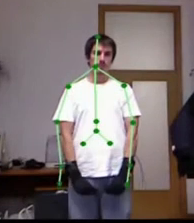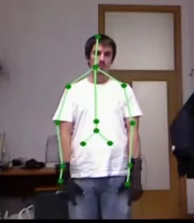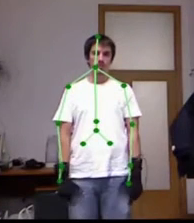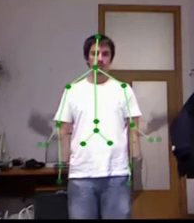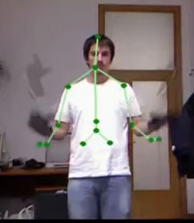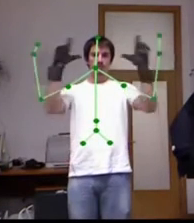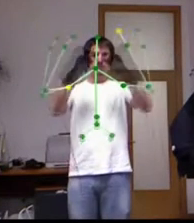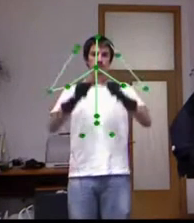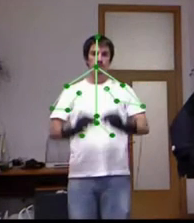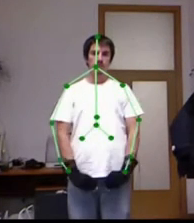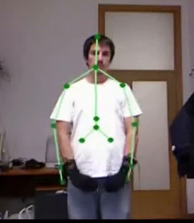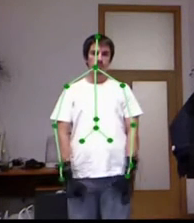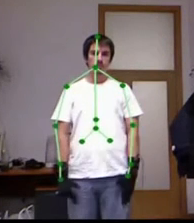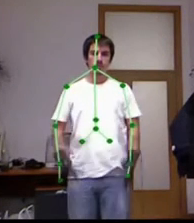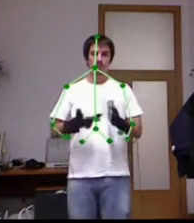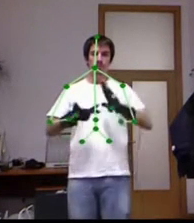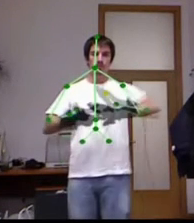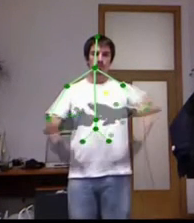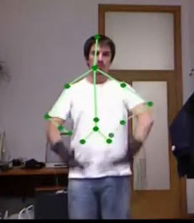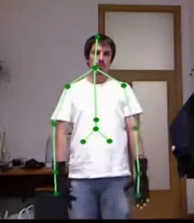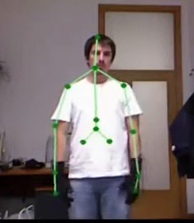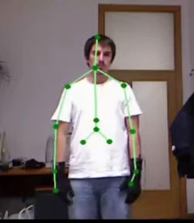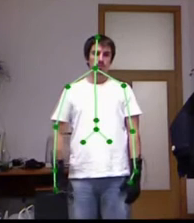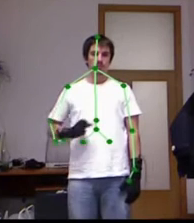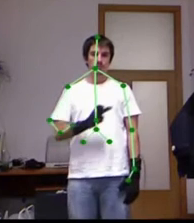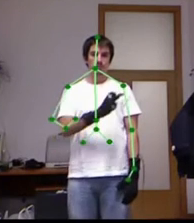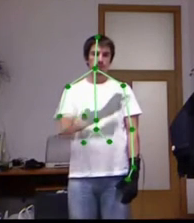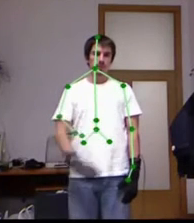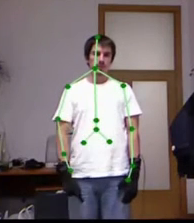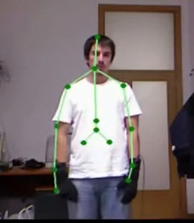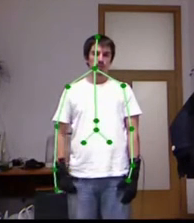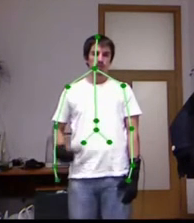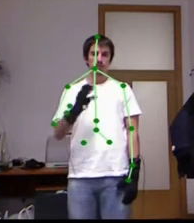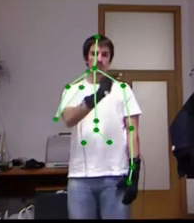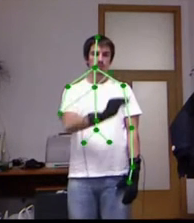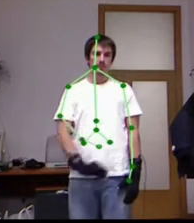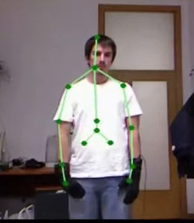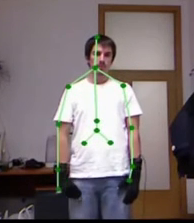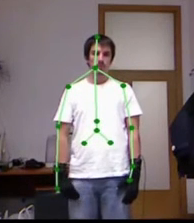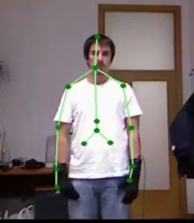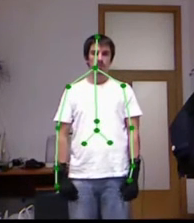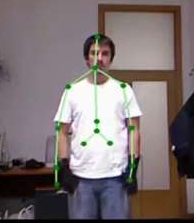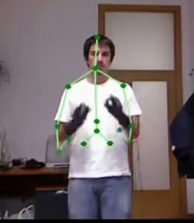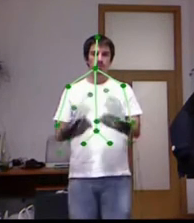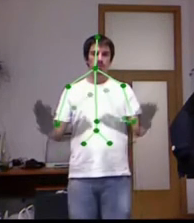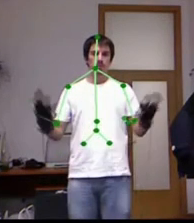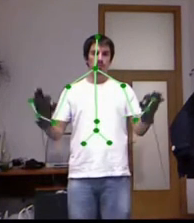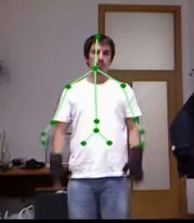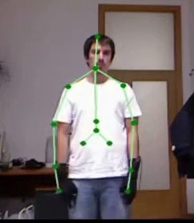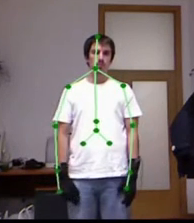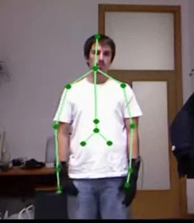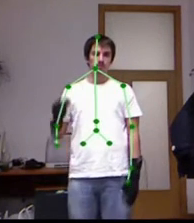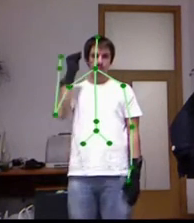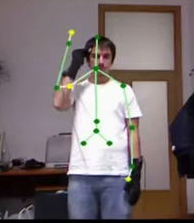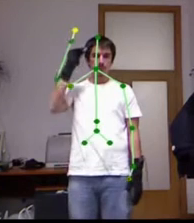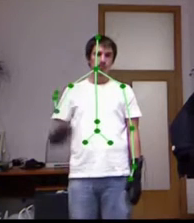Here's a small video of our translation from gesture to text. The person performs the gestures. We use those gloves and Kinect.